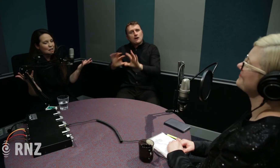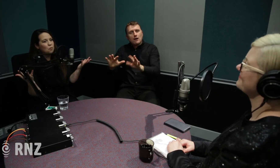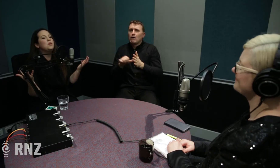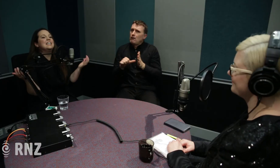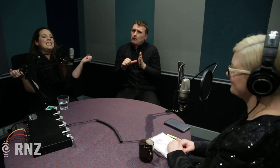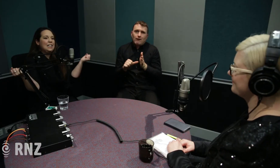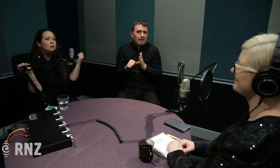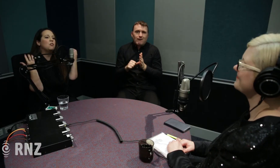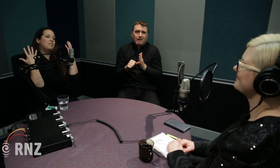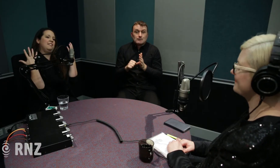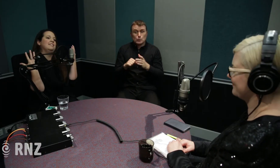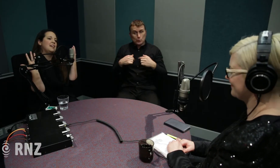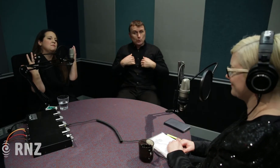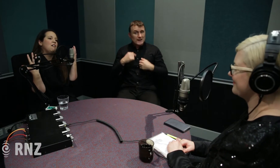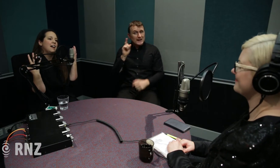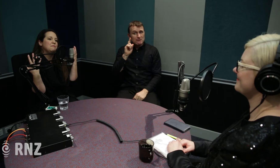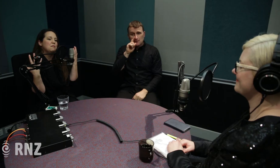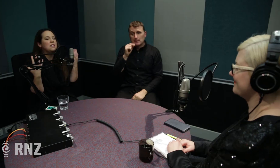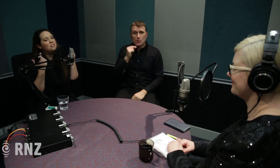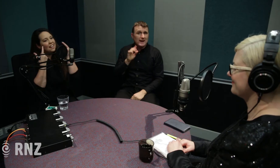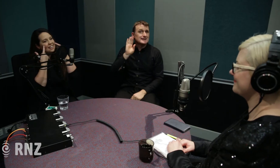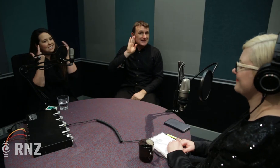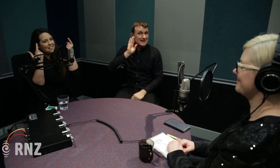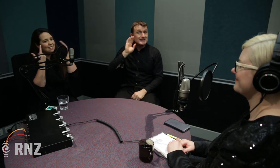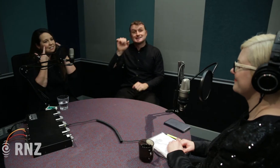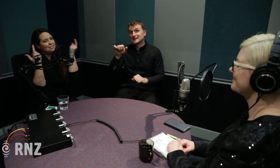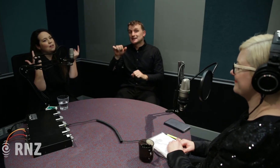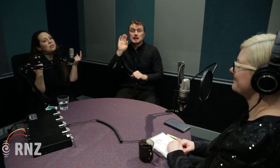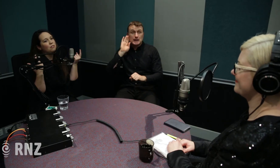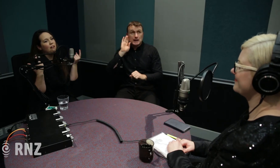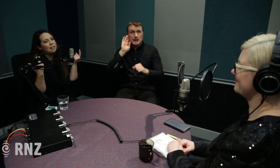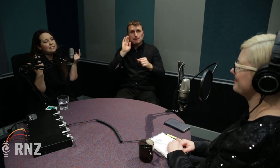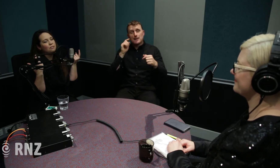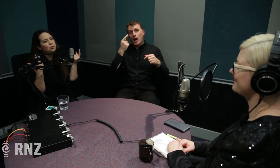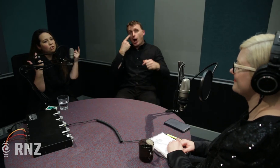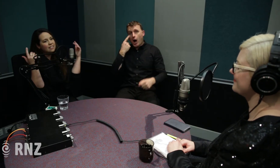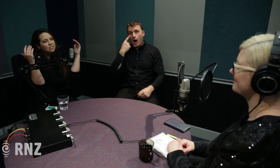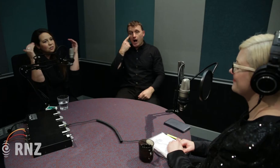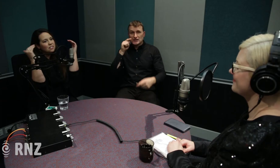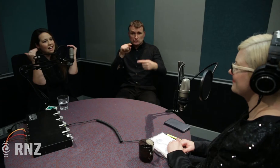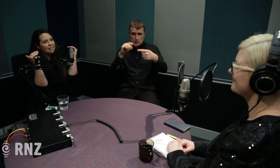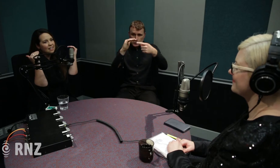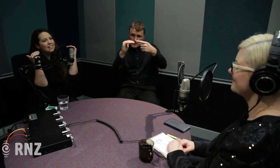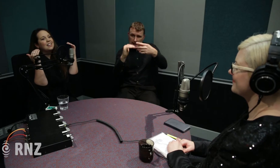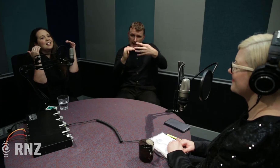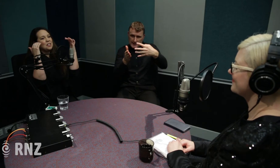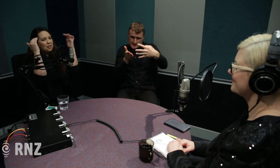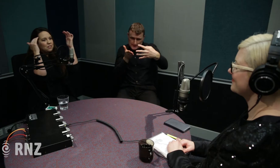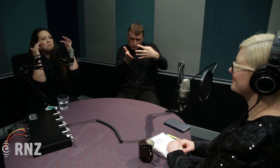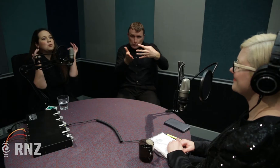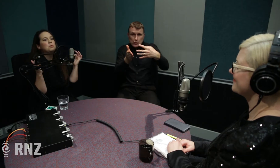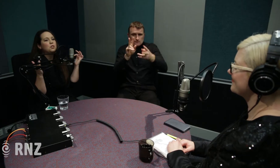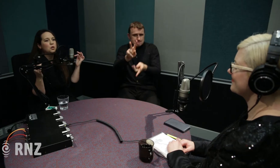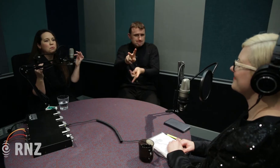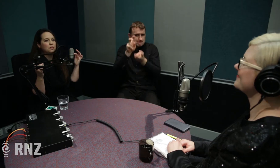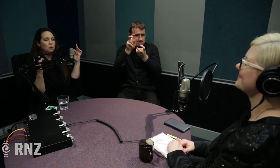hear, we can hear all of that at the same time, but you can't actually access that with your eyes. If you tried to do that, you'd have to